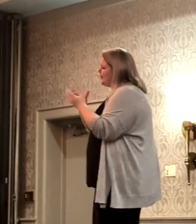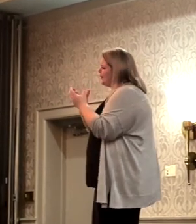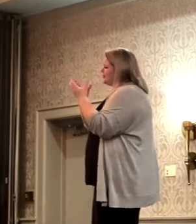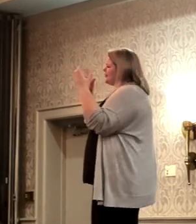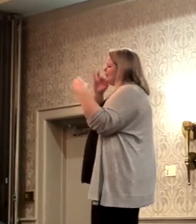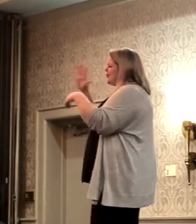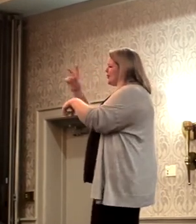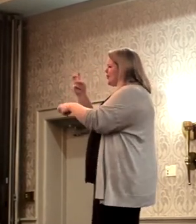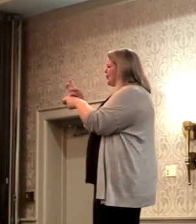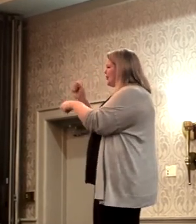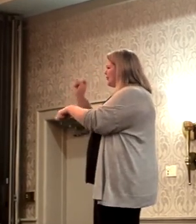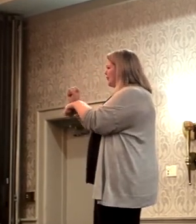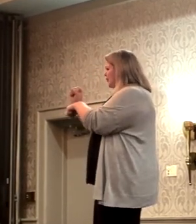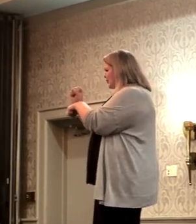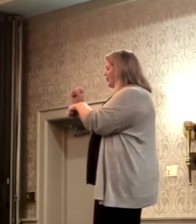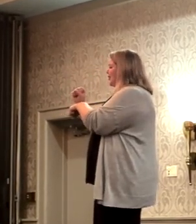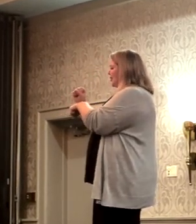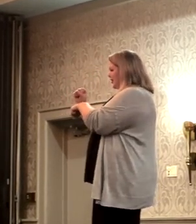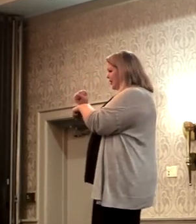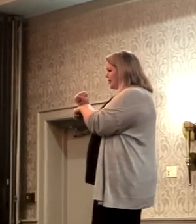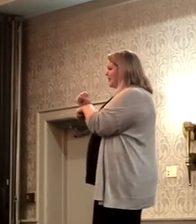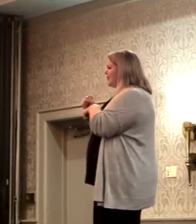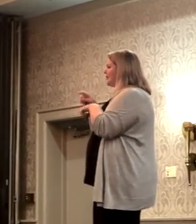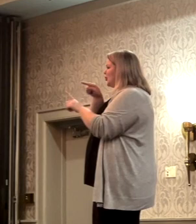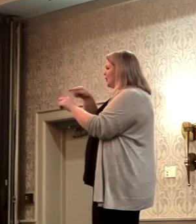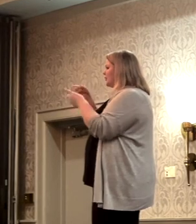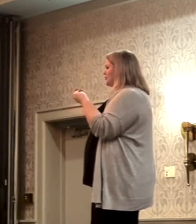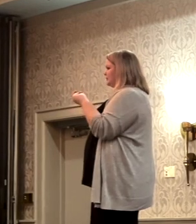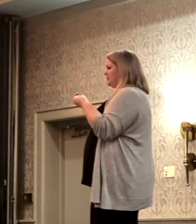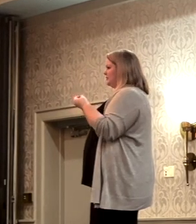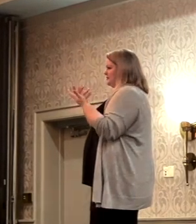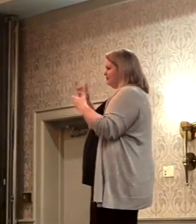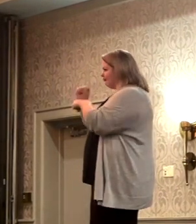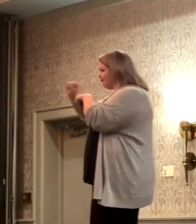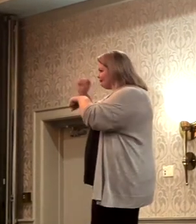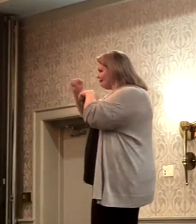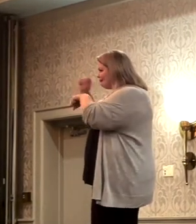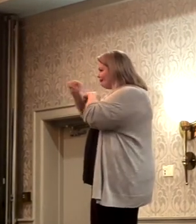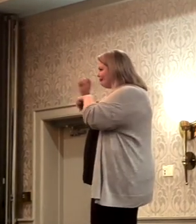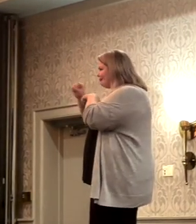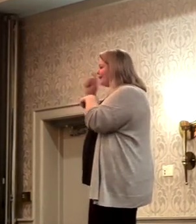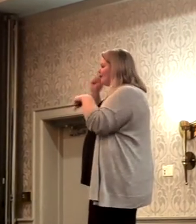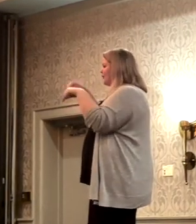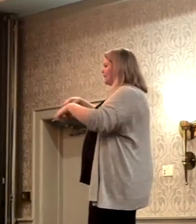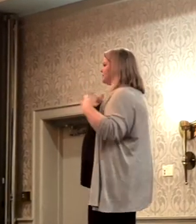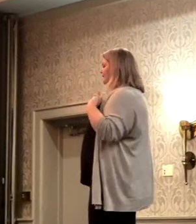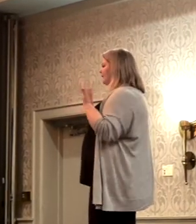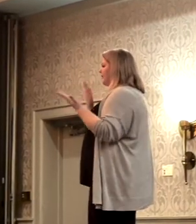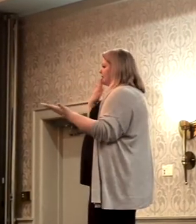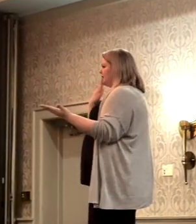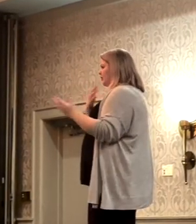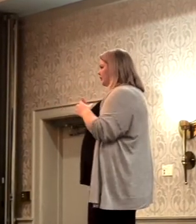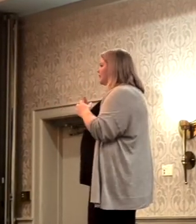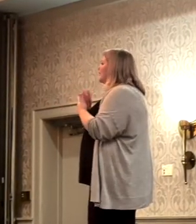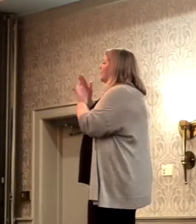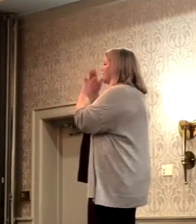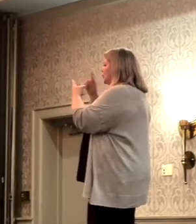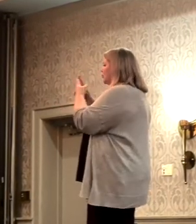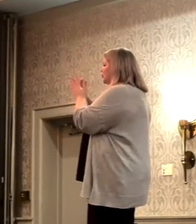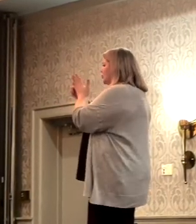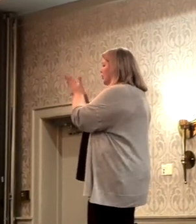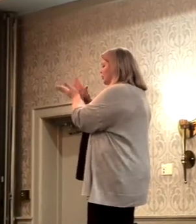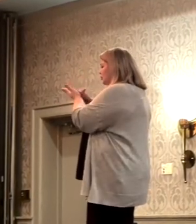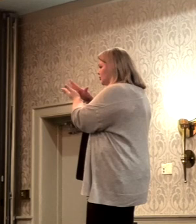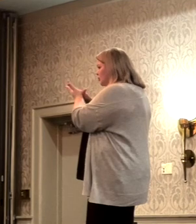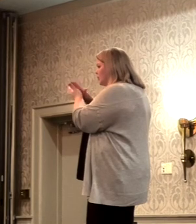hard work that you spent making this evening possible. I want to thank the law school and